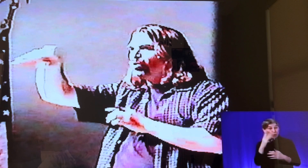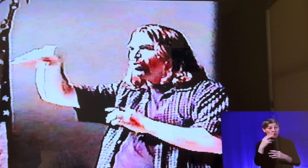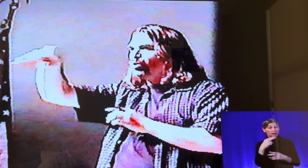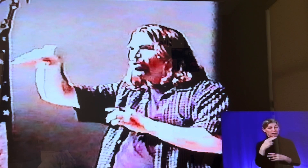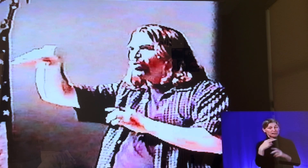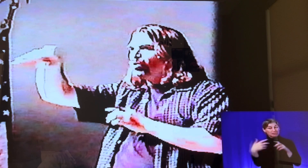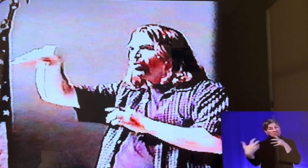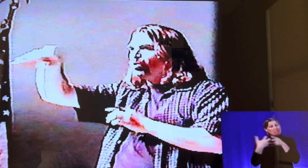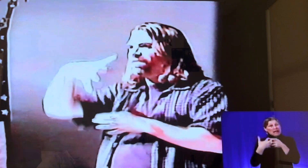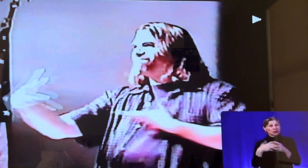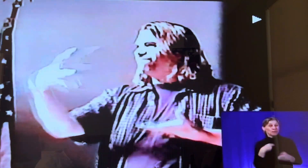that.